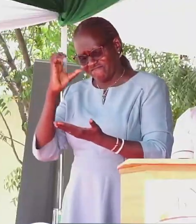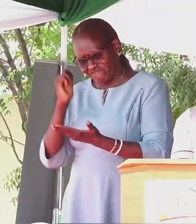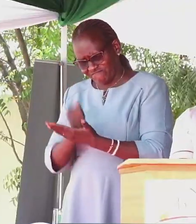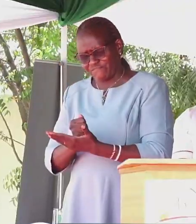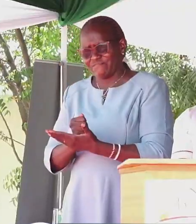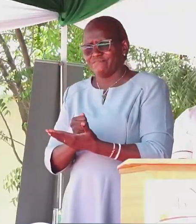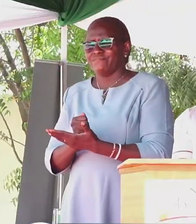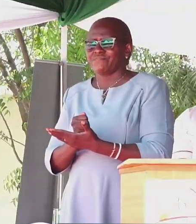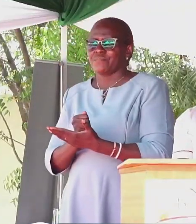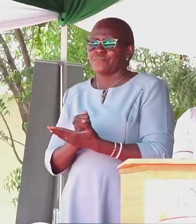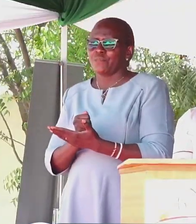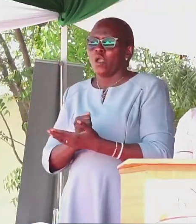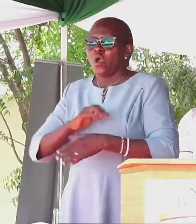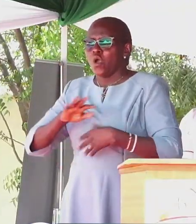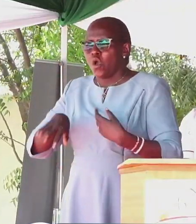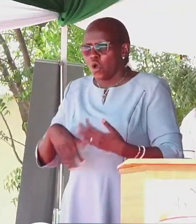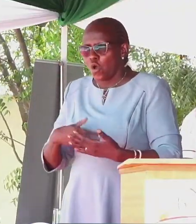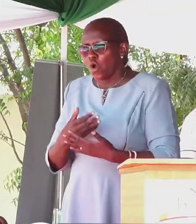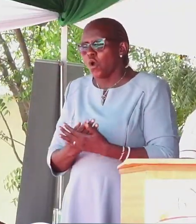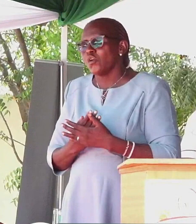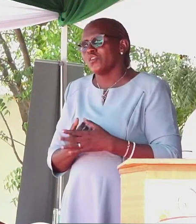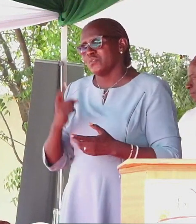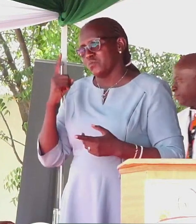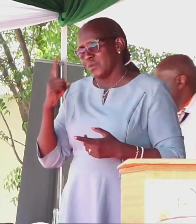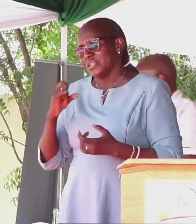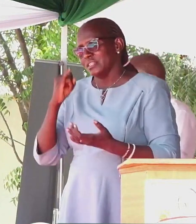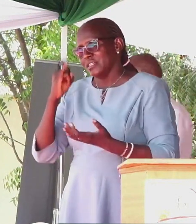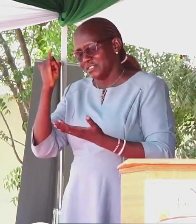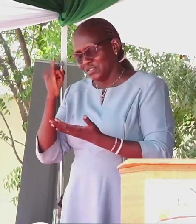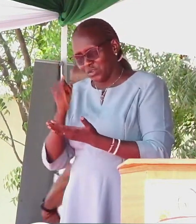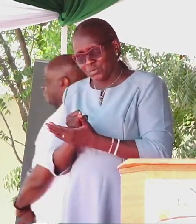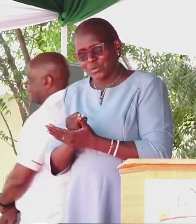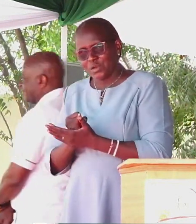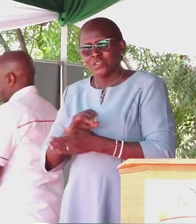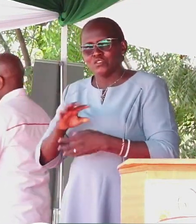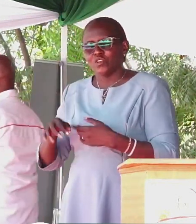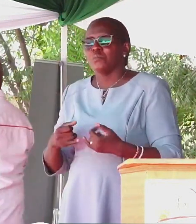PNP, and all of them are in one job group, that is job group H.